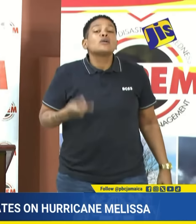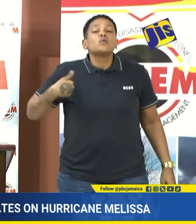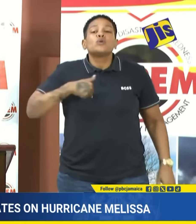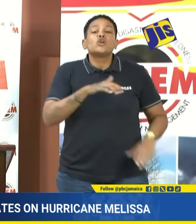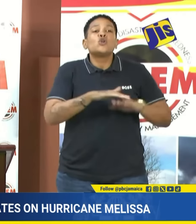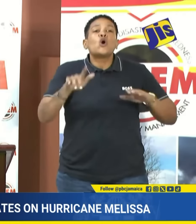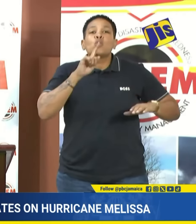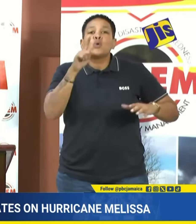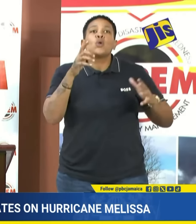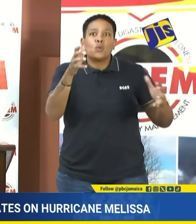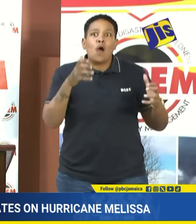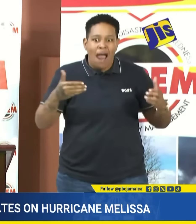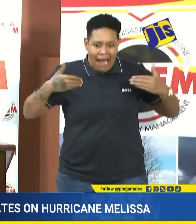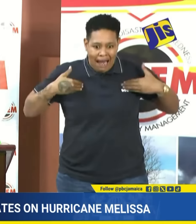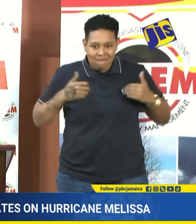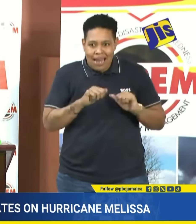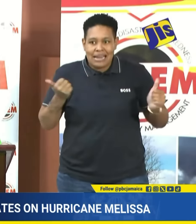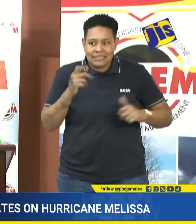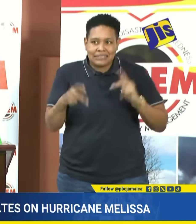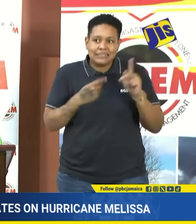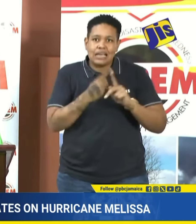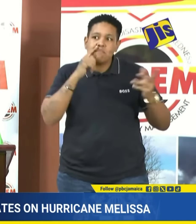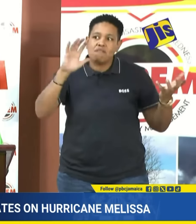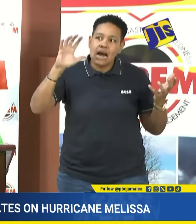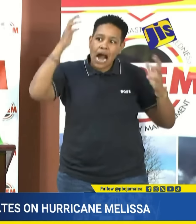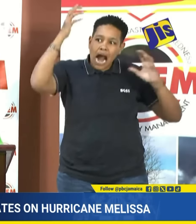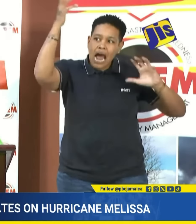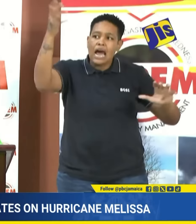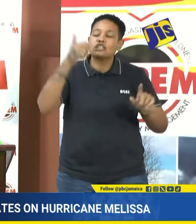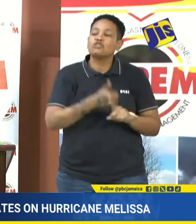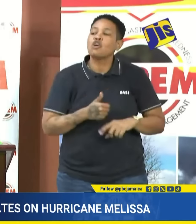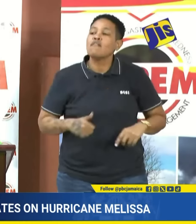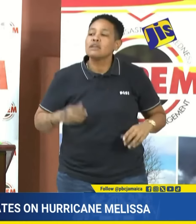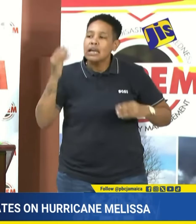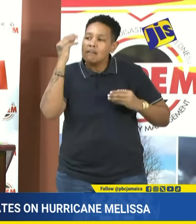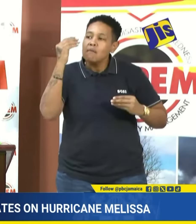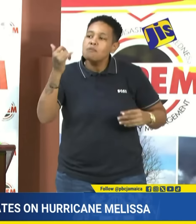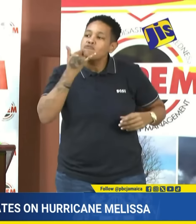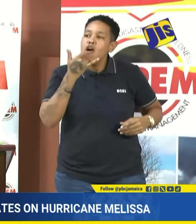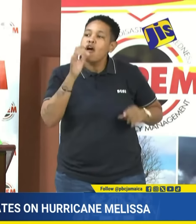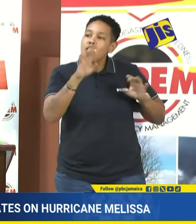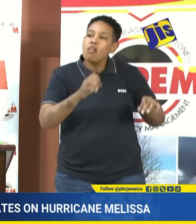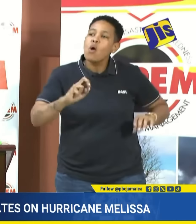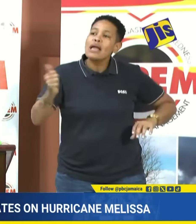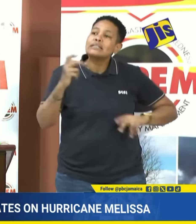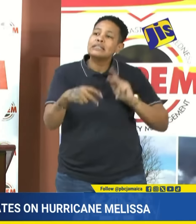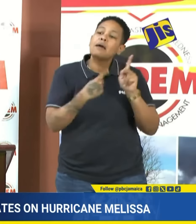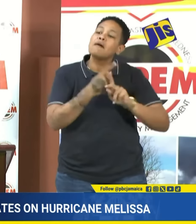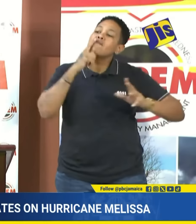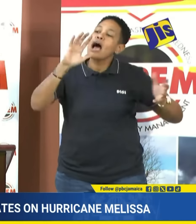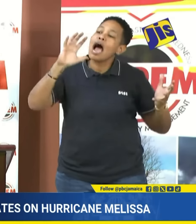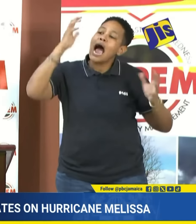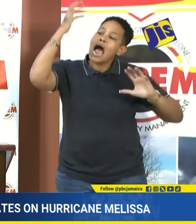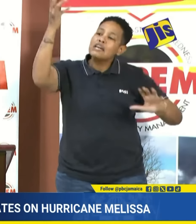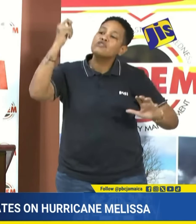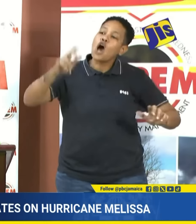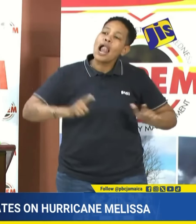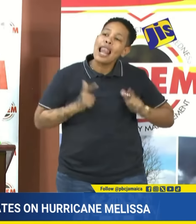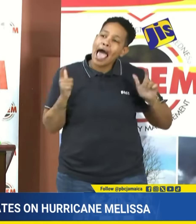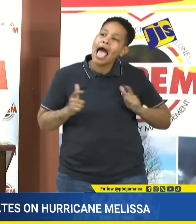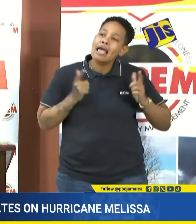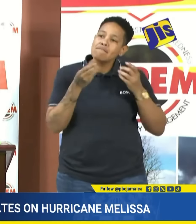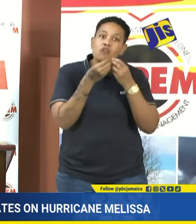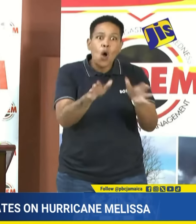we don't really want to have any sort of catastrophic information or any sort of catastrophic or